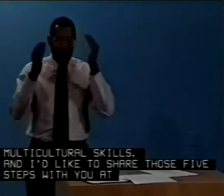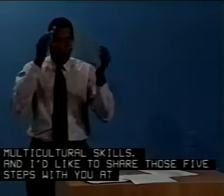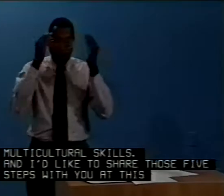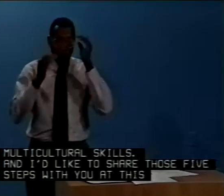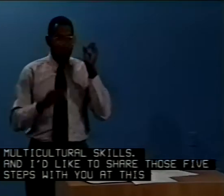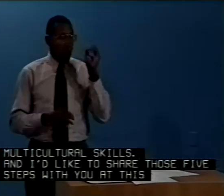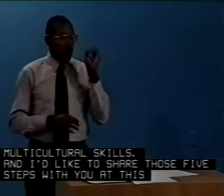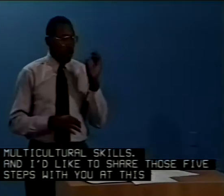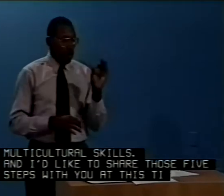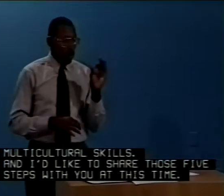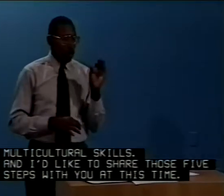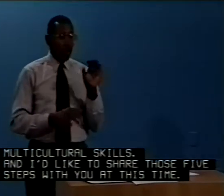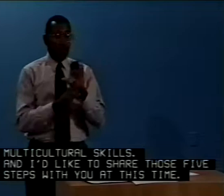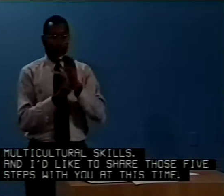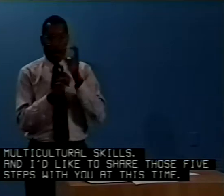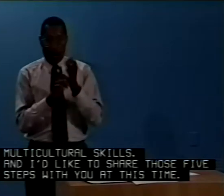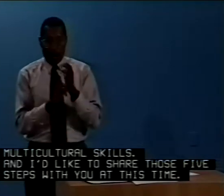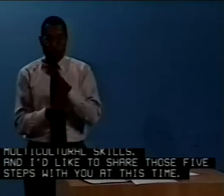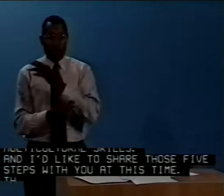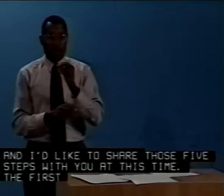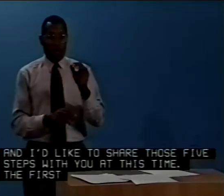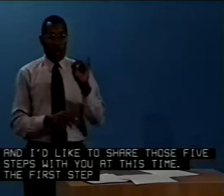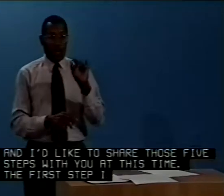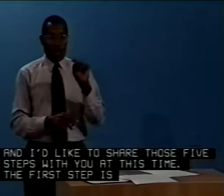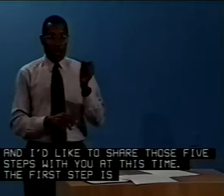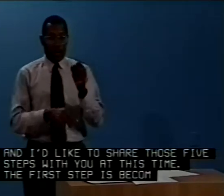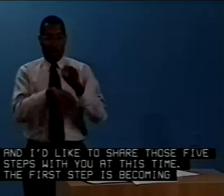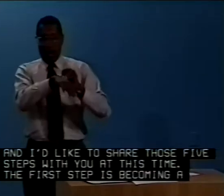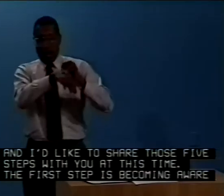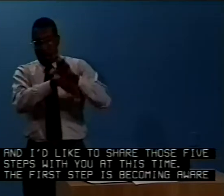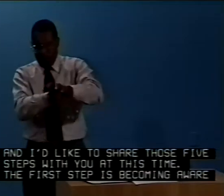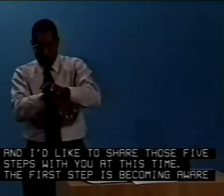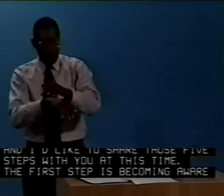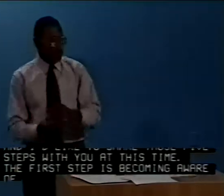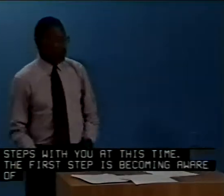The first step is becoming aware of culture and its influence.